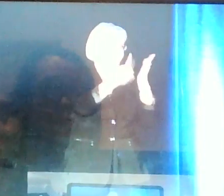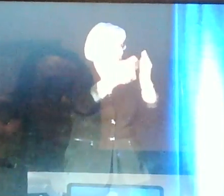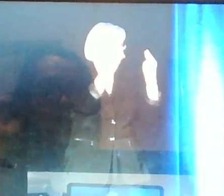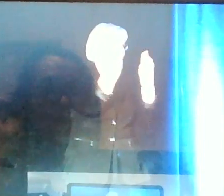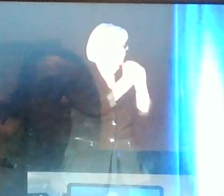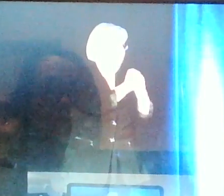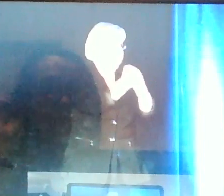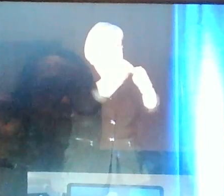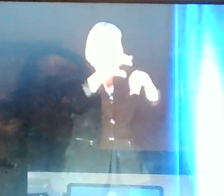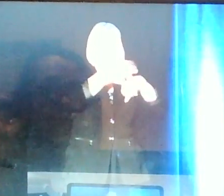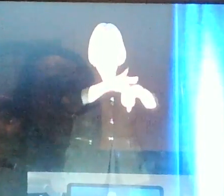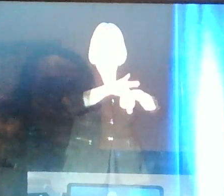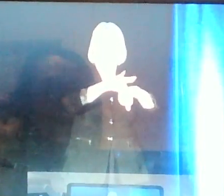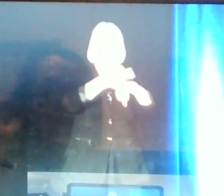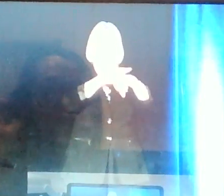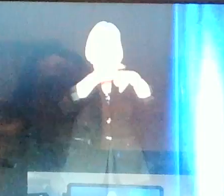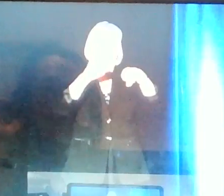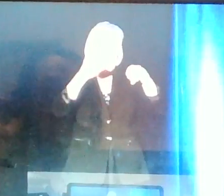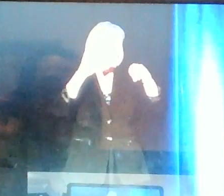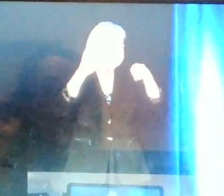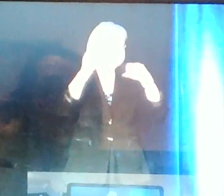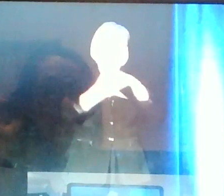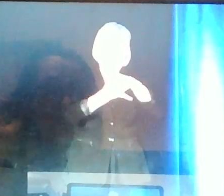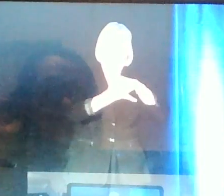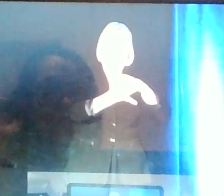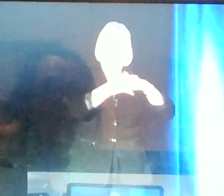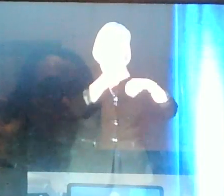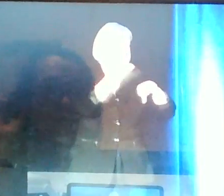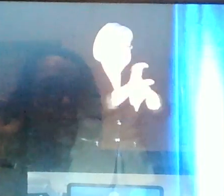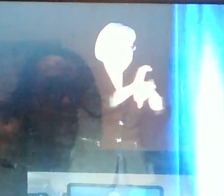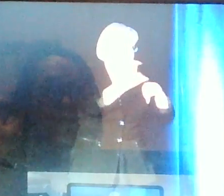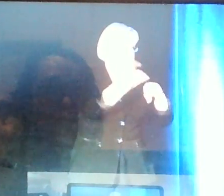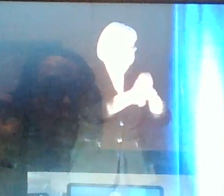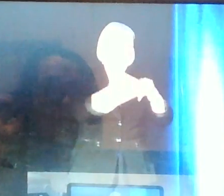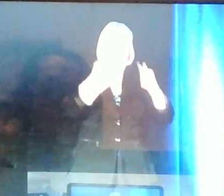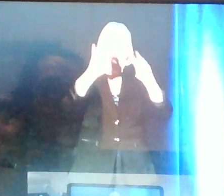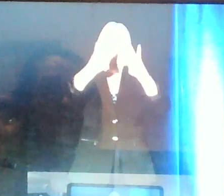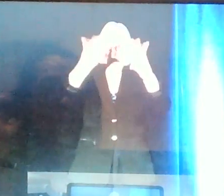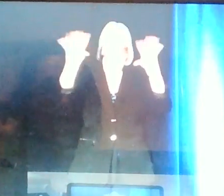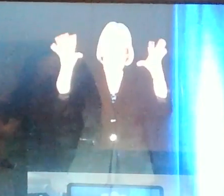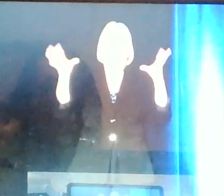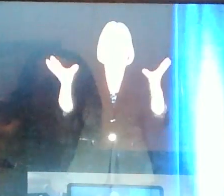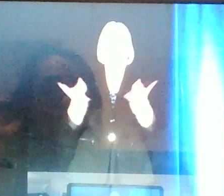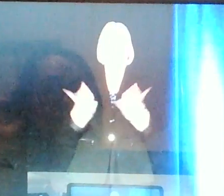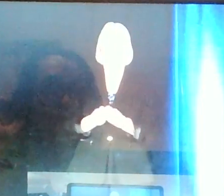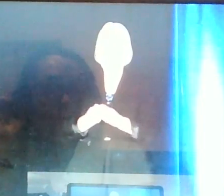They discuss about children, math, the world, technology,